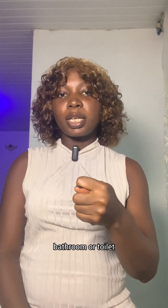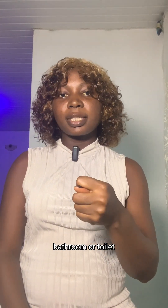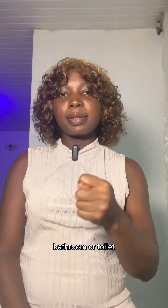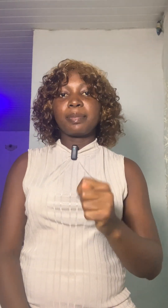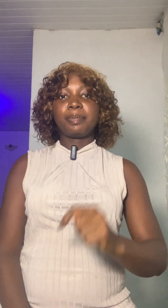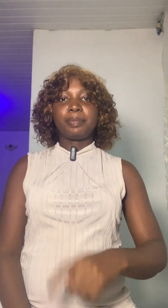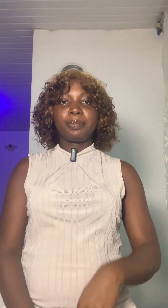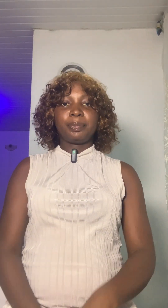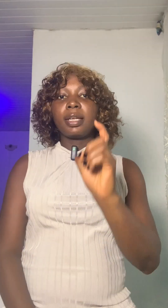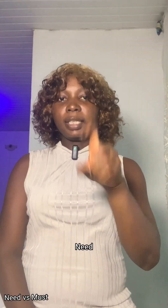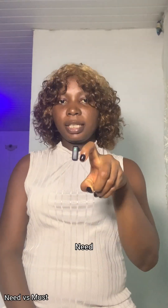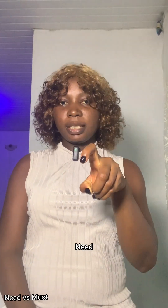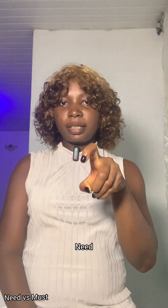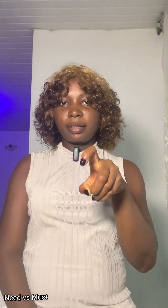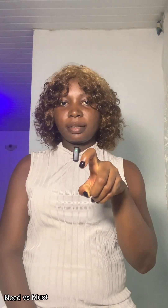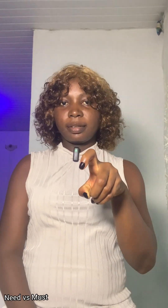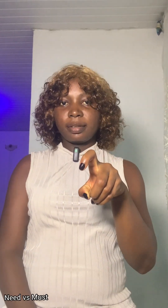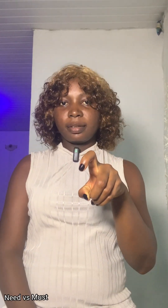toilet. Need,